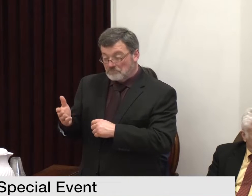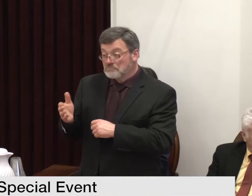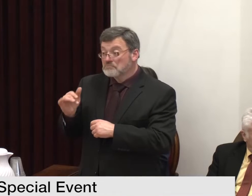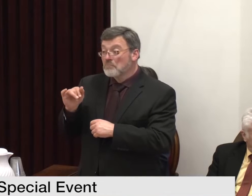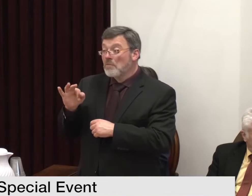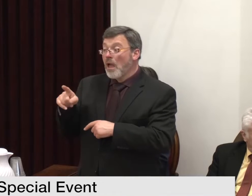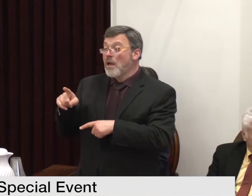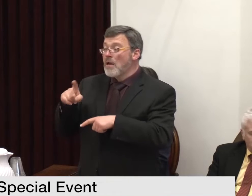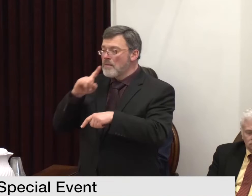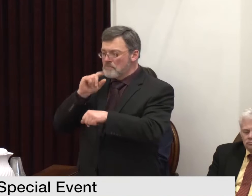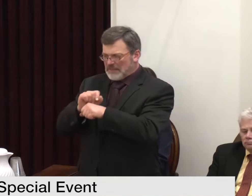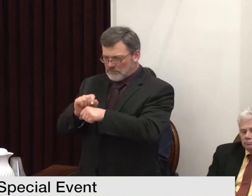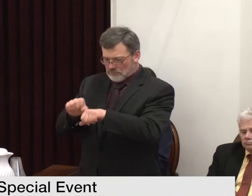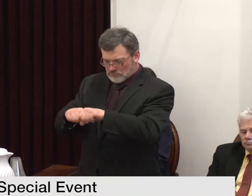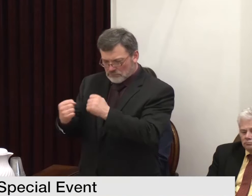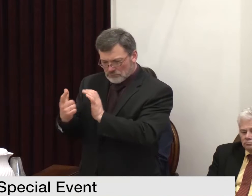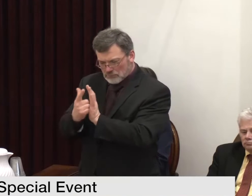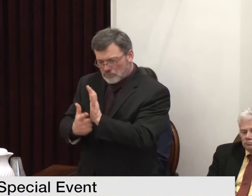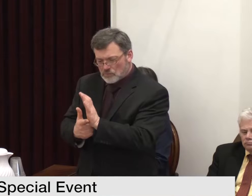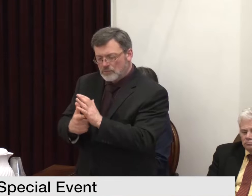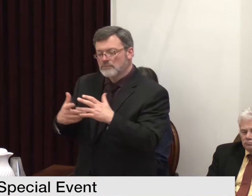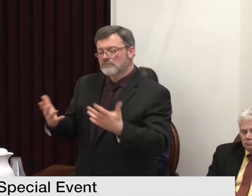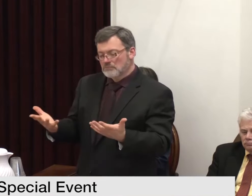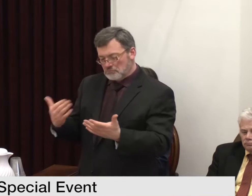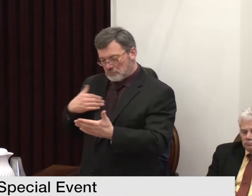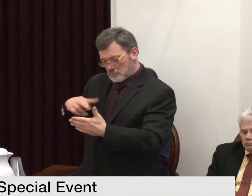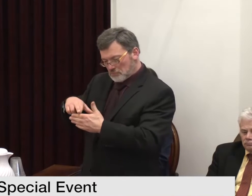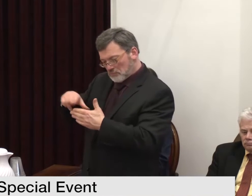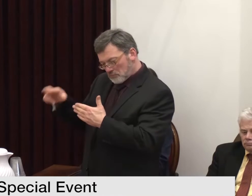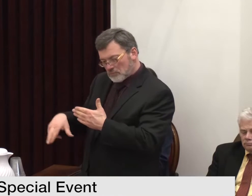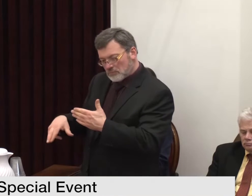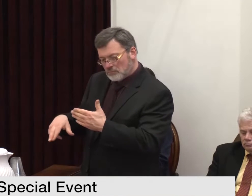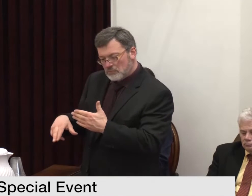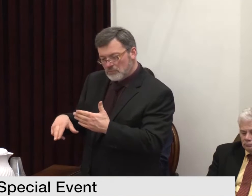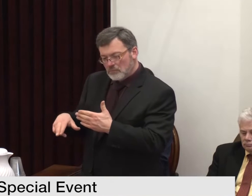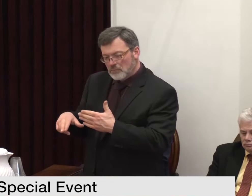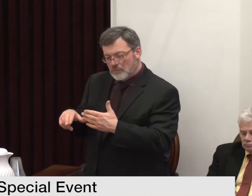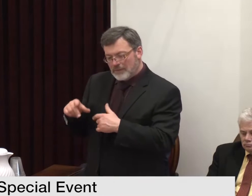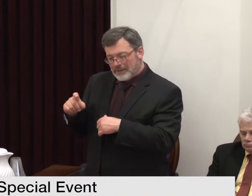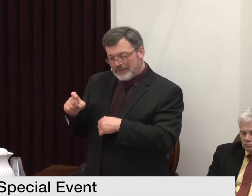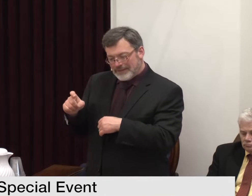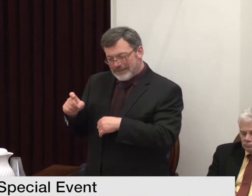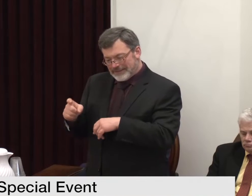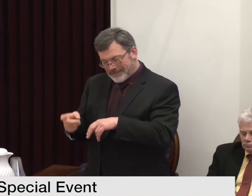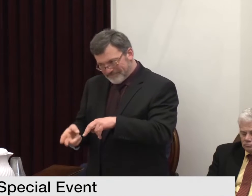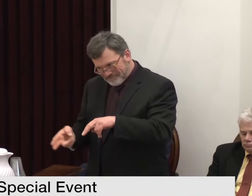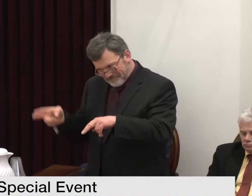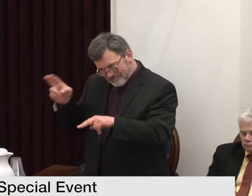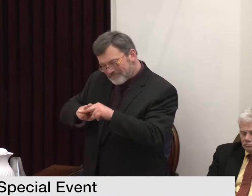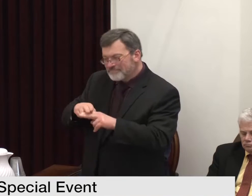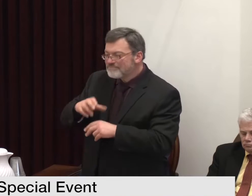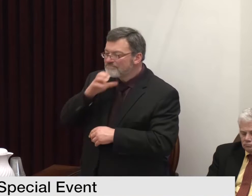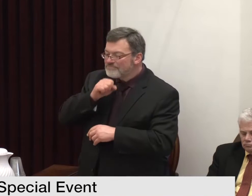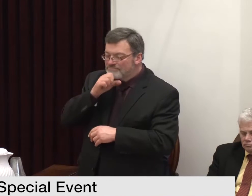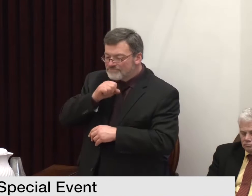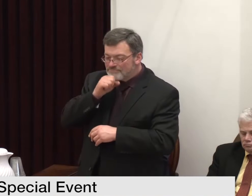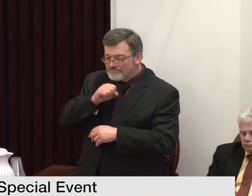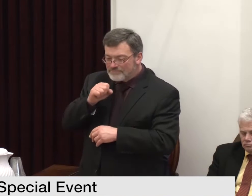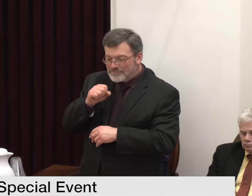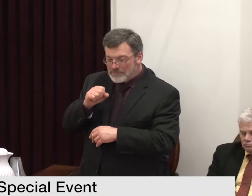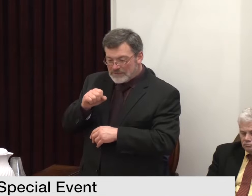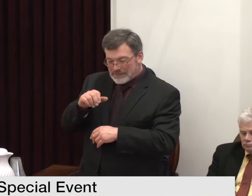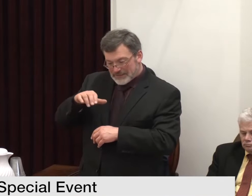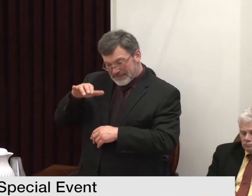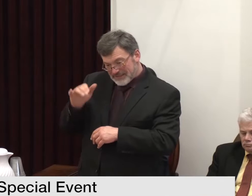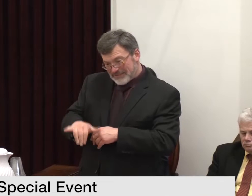I'll ask you to adjust, raise the age, to make sure we have the systems and tools in place before we take the next step.